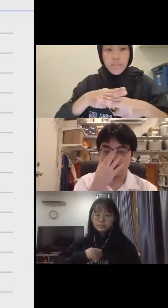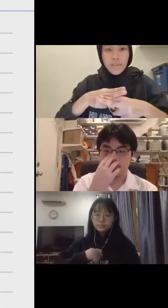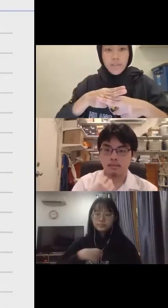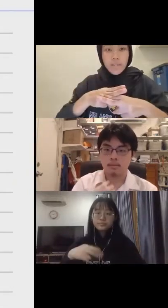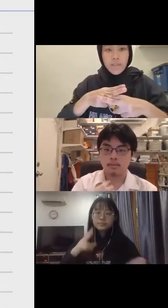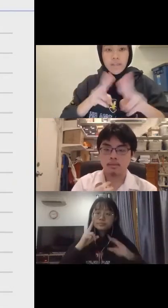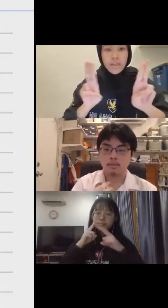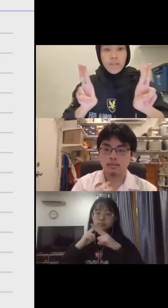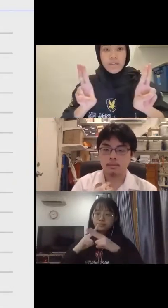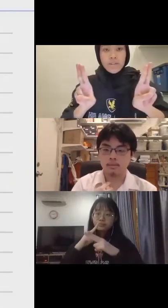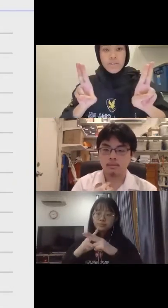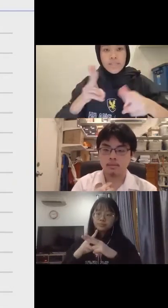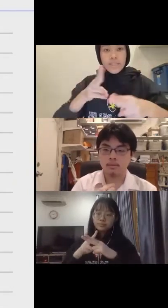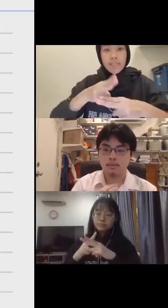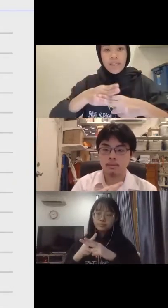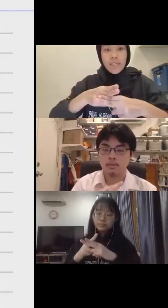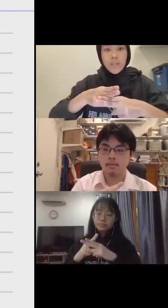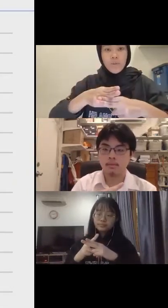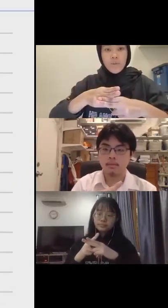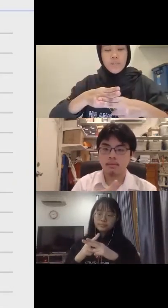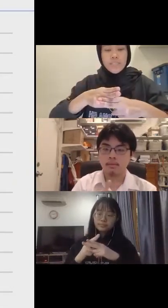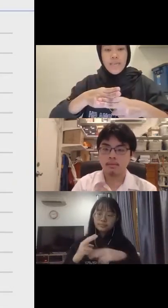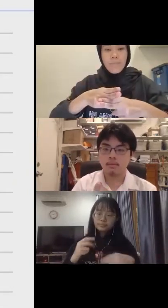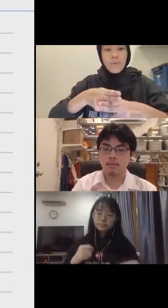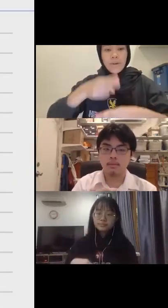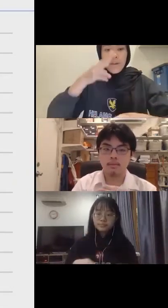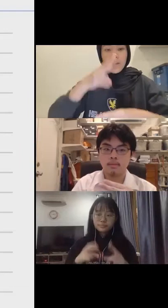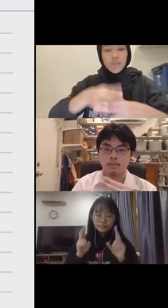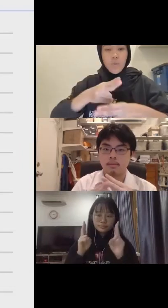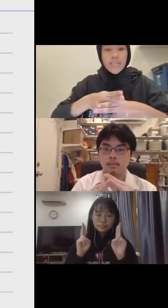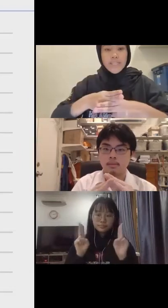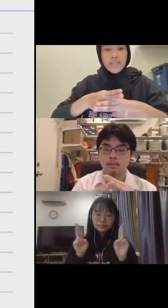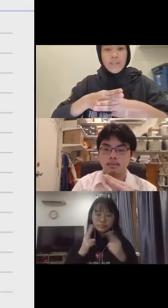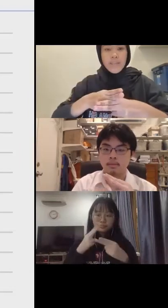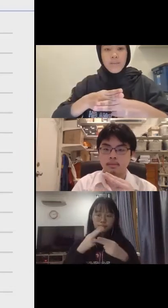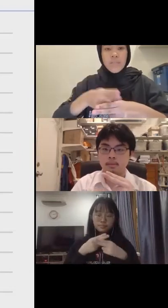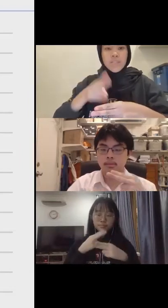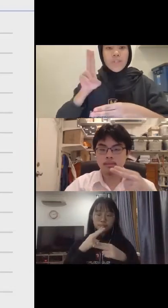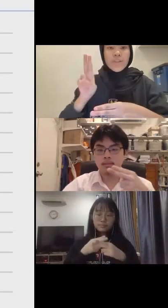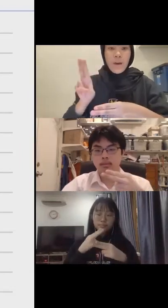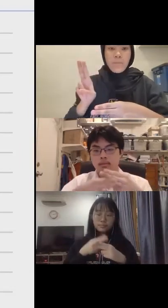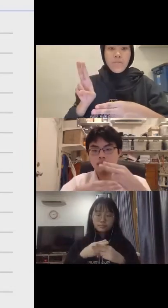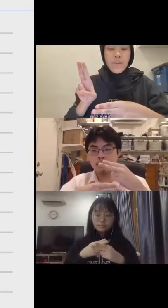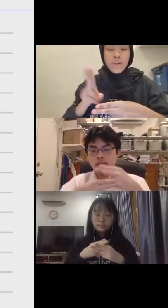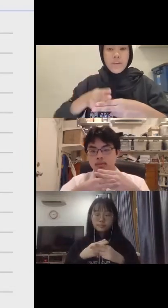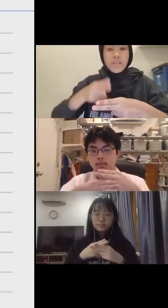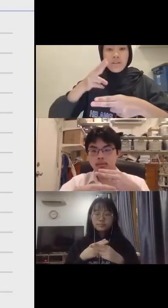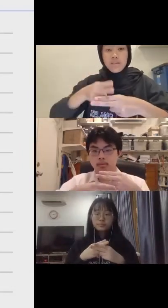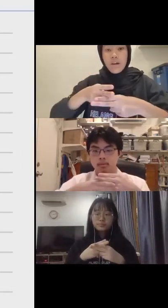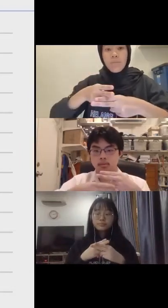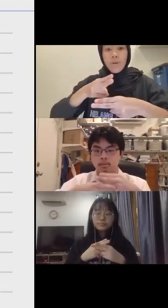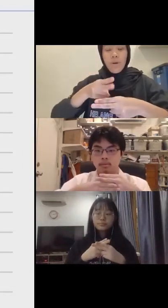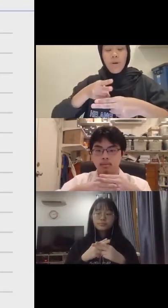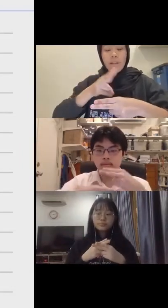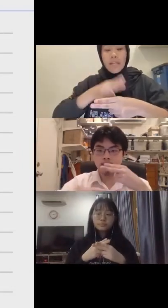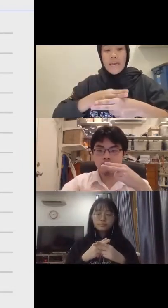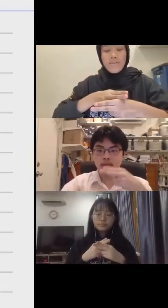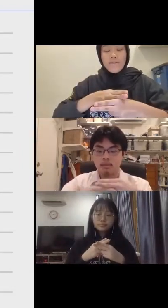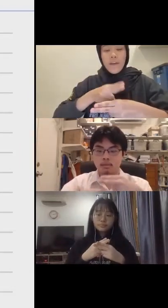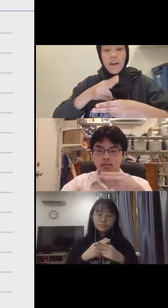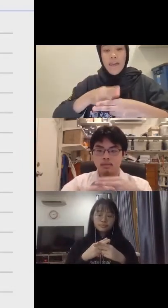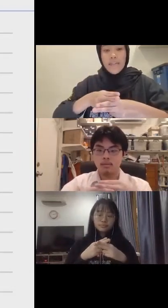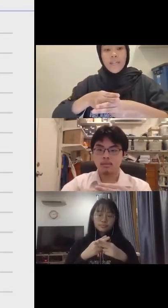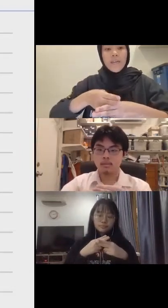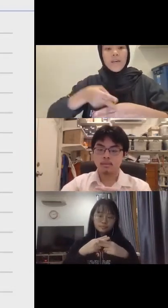name. So basically you tap twice. Make sure your dominant finger is on top your